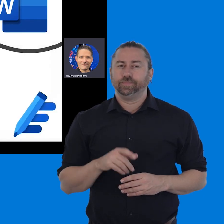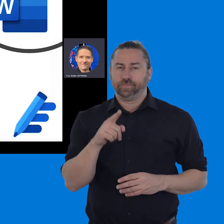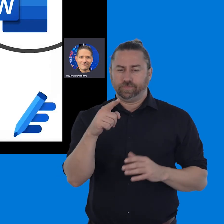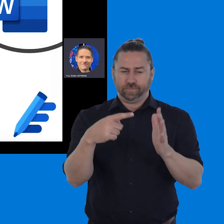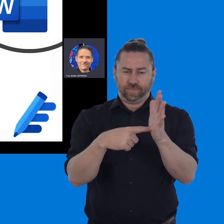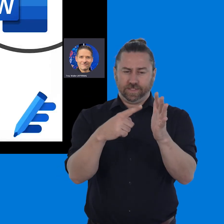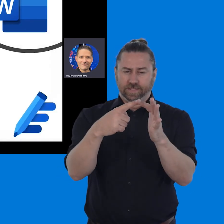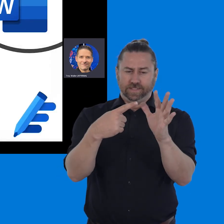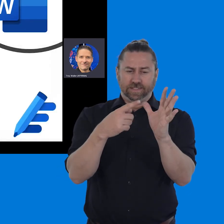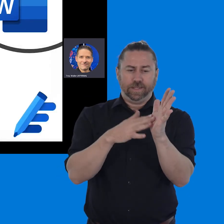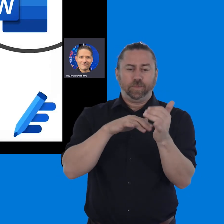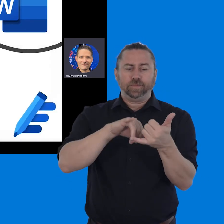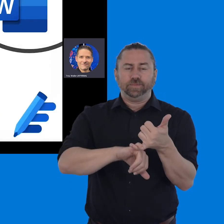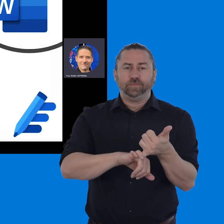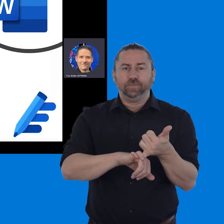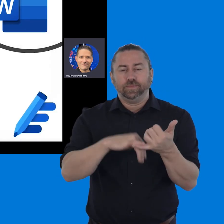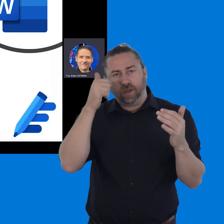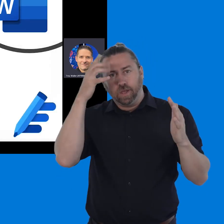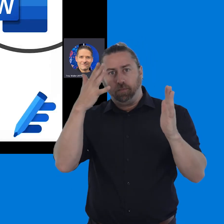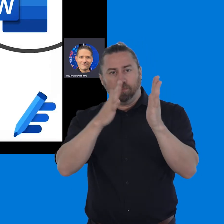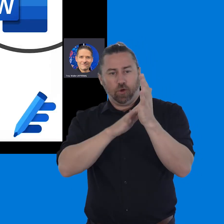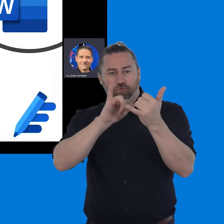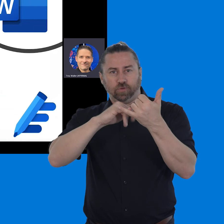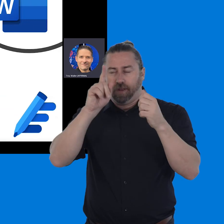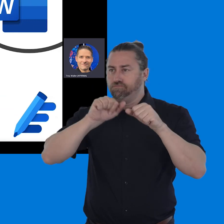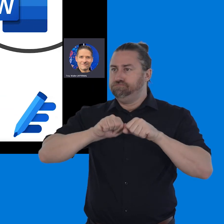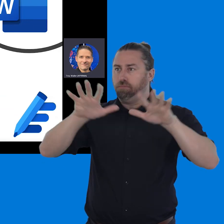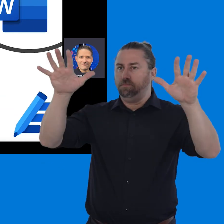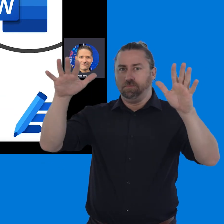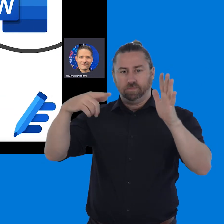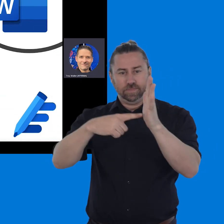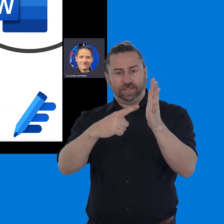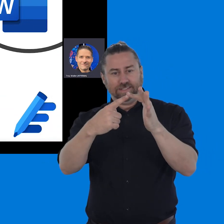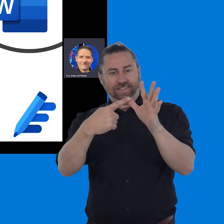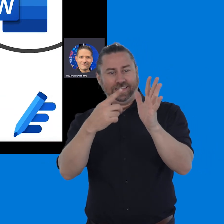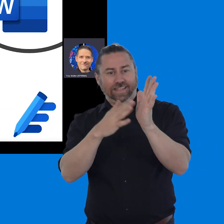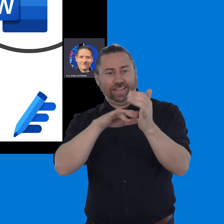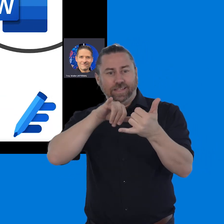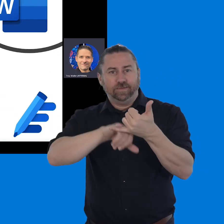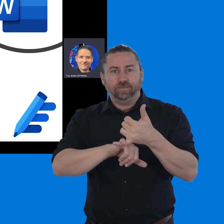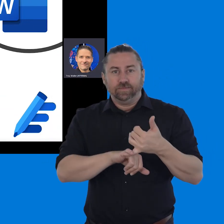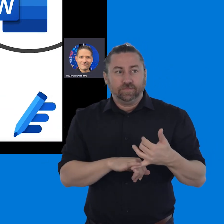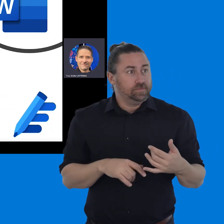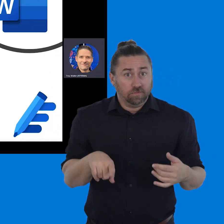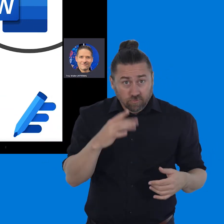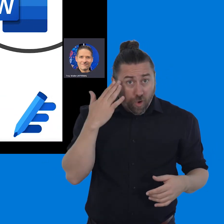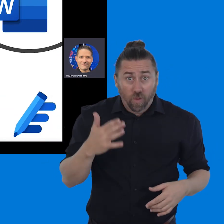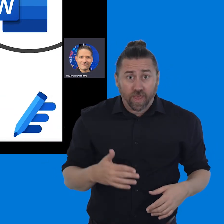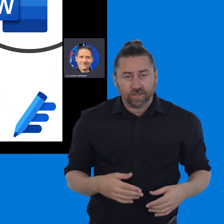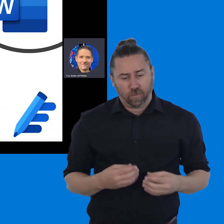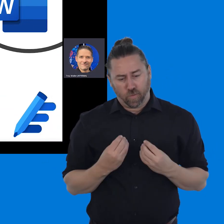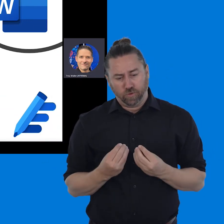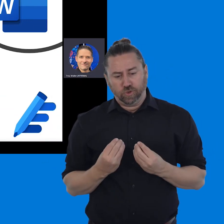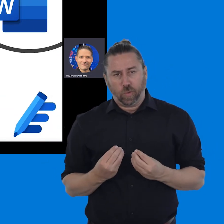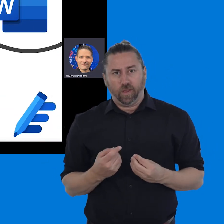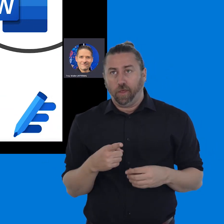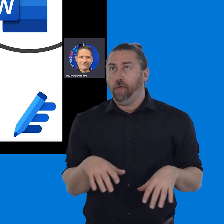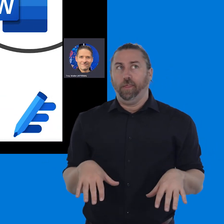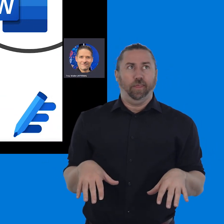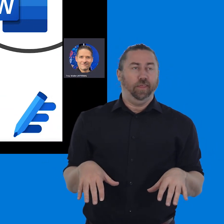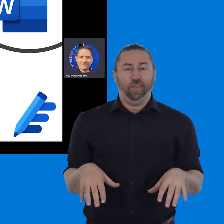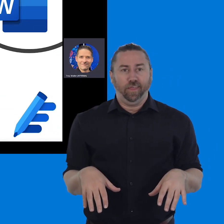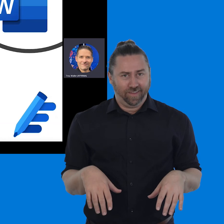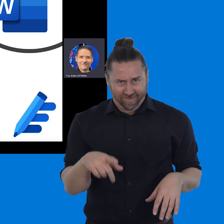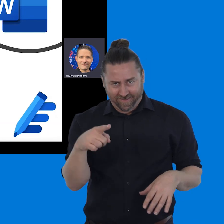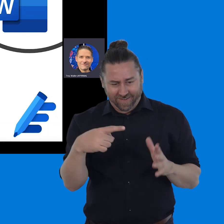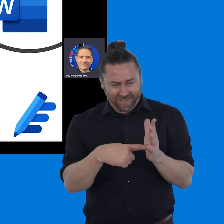Now, the other thing is about Teams. Okay, so as you know, in the Microsoft space these days, everything is about Teams. And if you haven't heard that, then